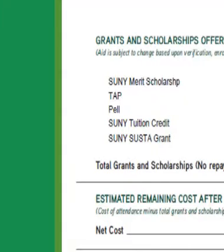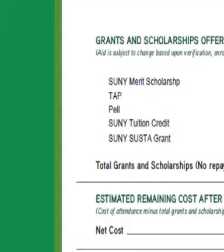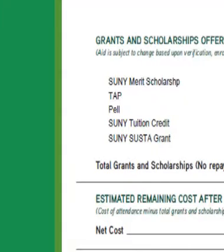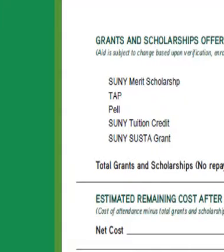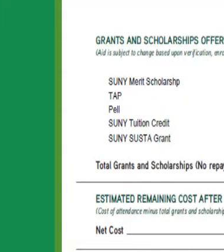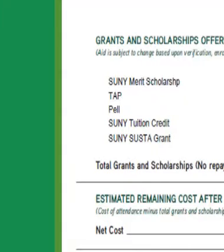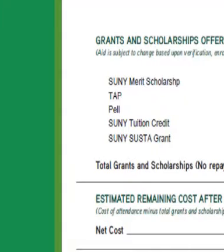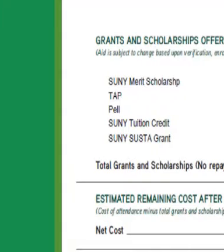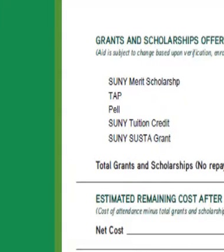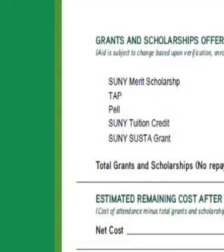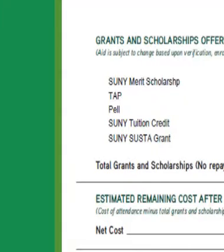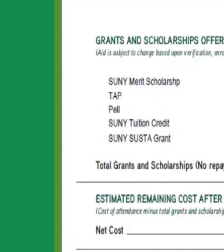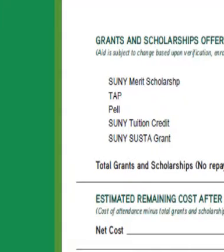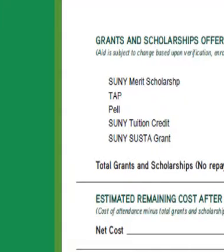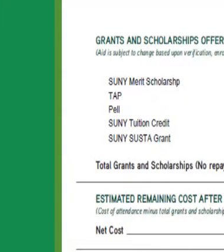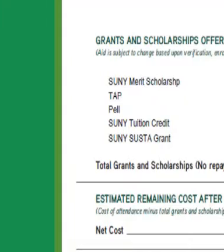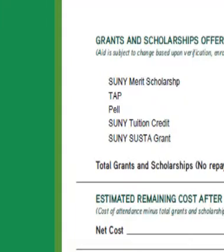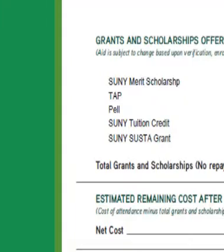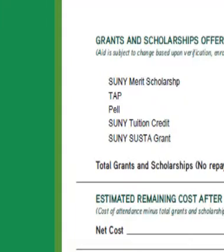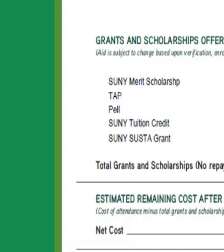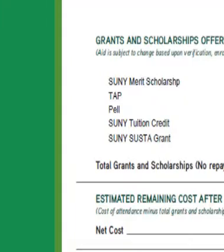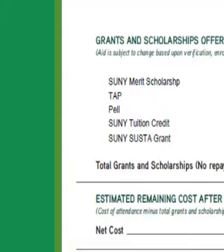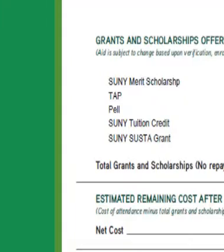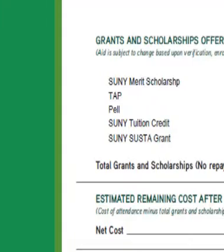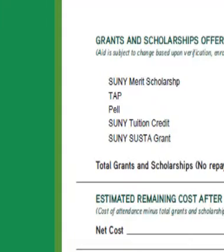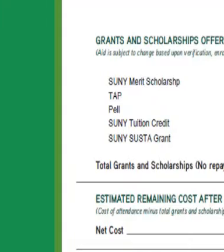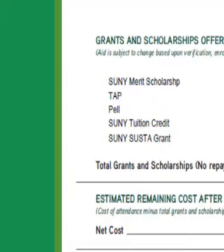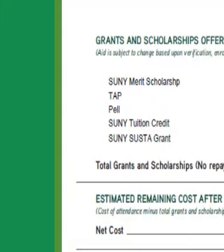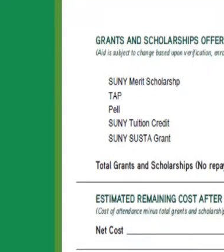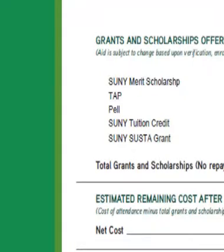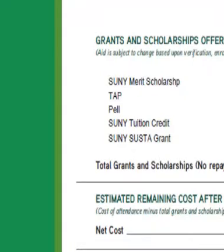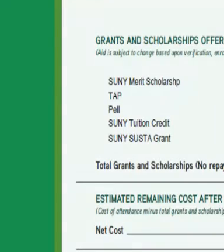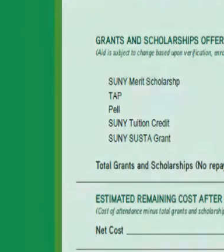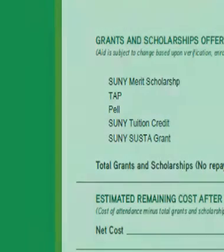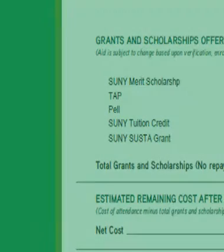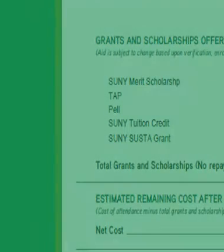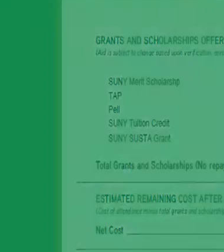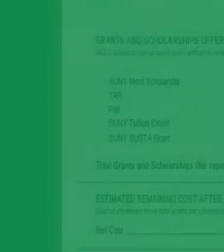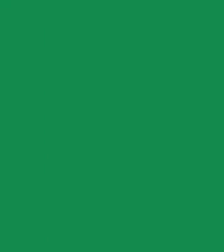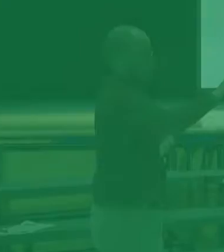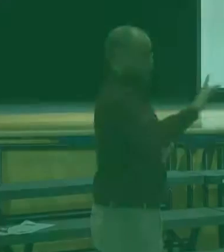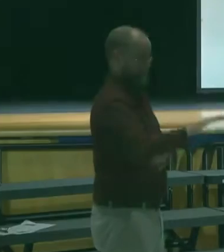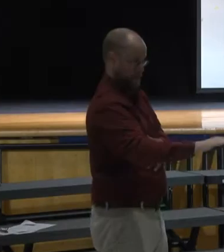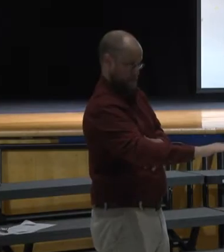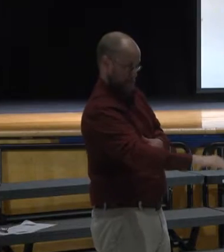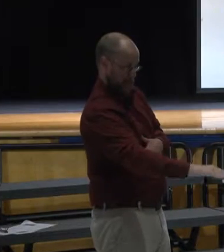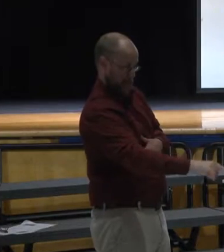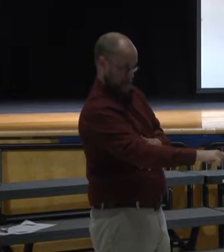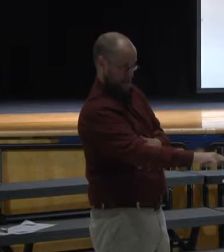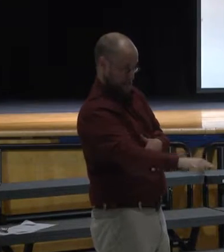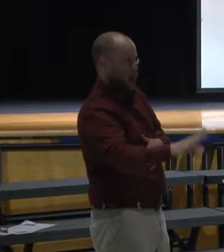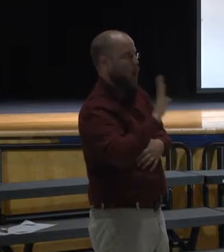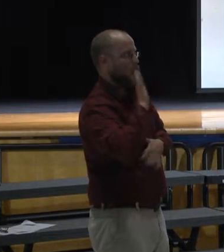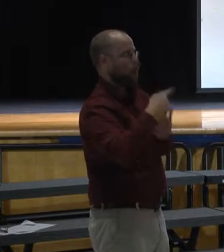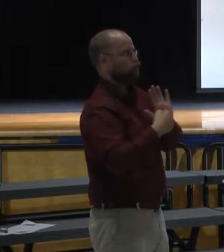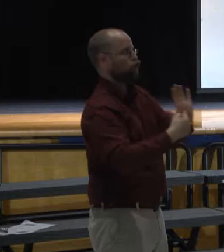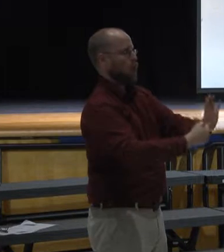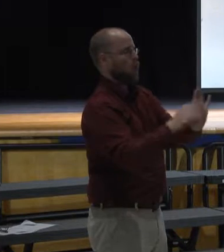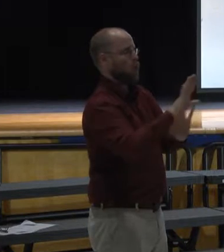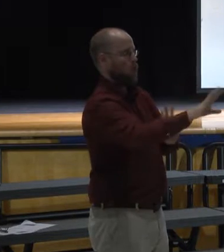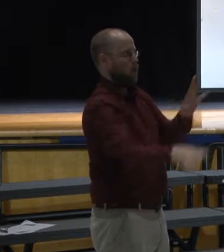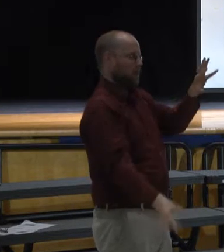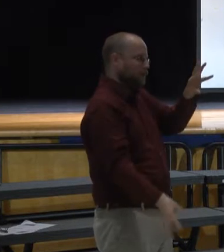scholarships. And at the very bottom will be a section that says, here's your net cost for both direct and